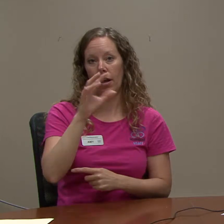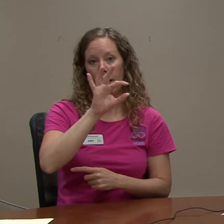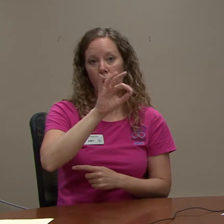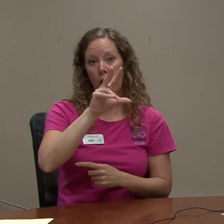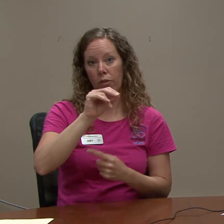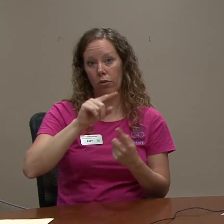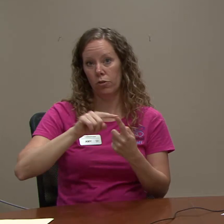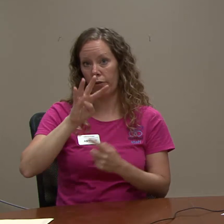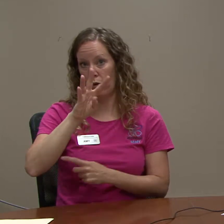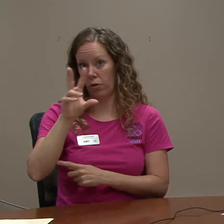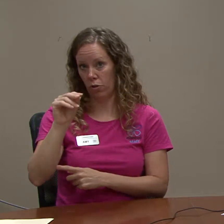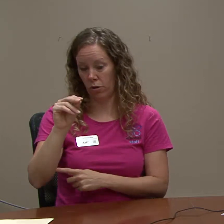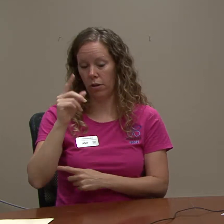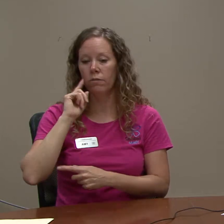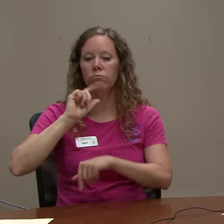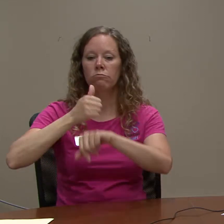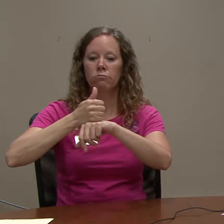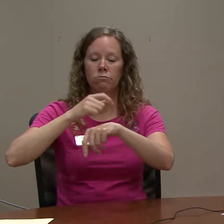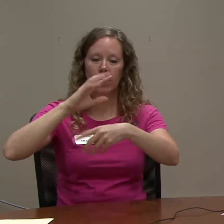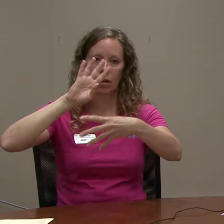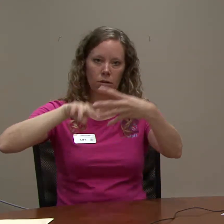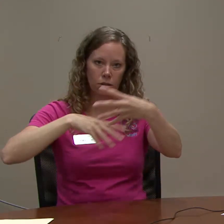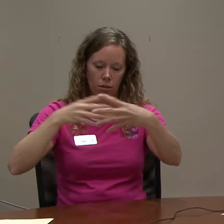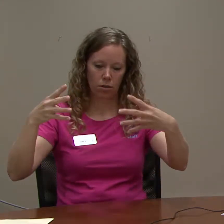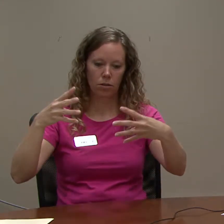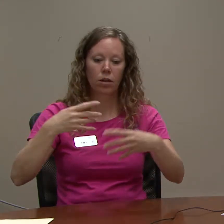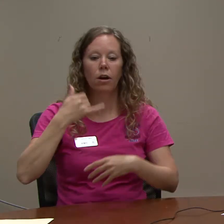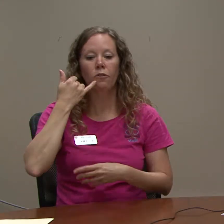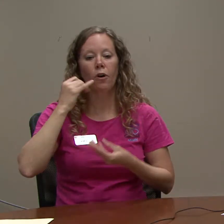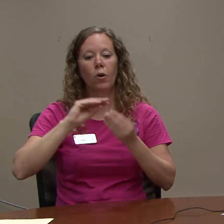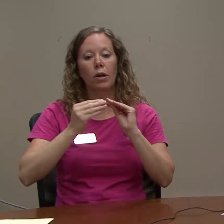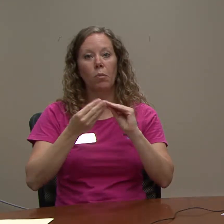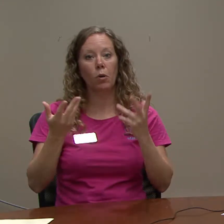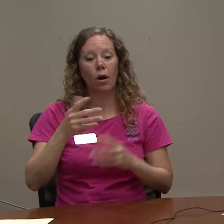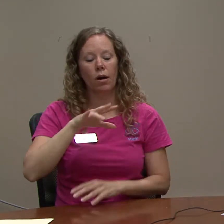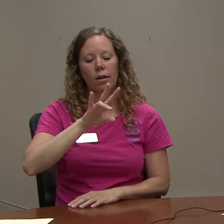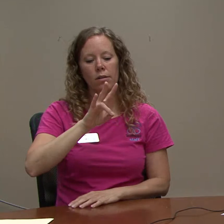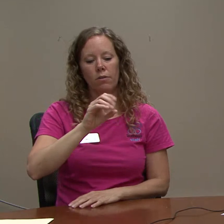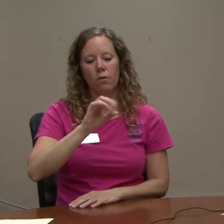4:30, and can be reached at our number